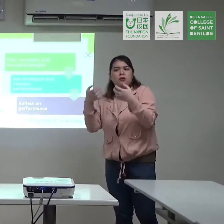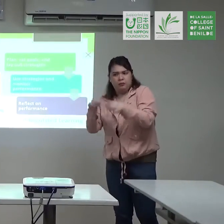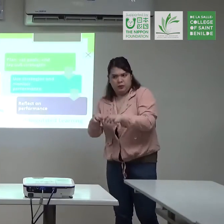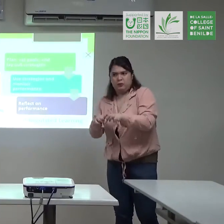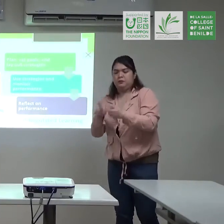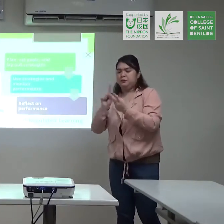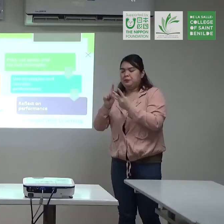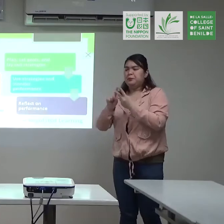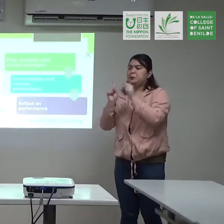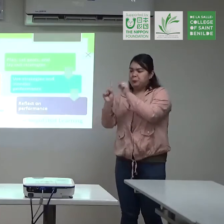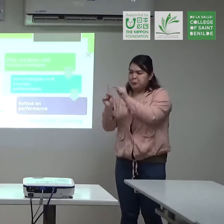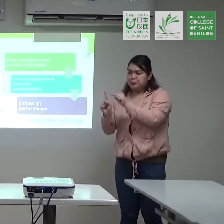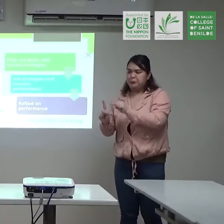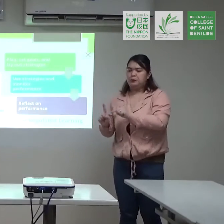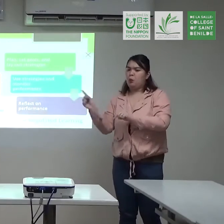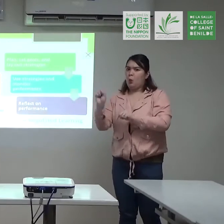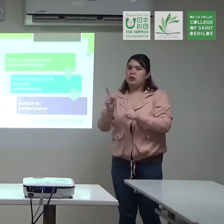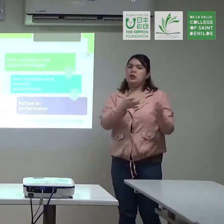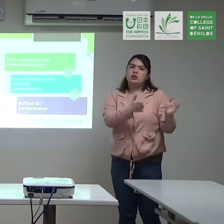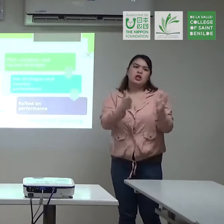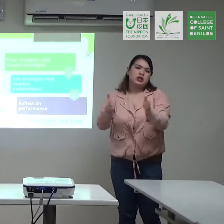out strategies.